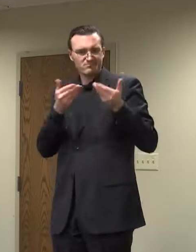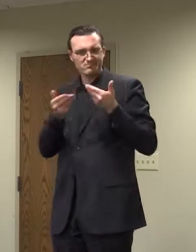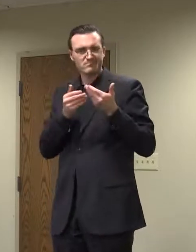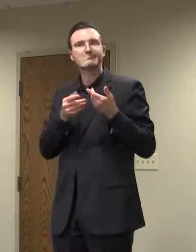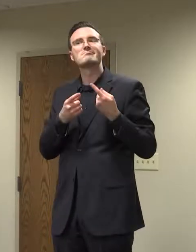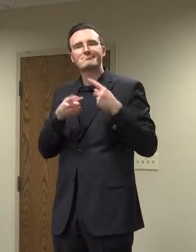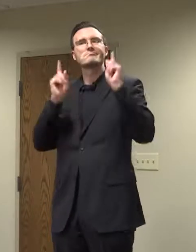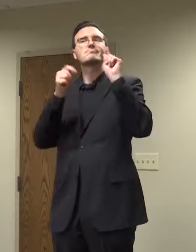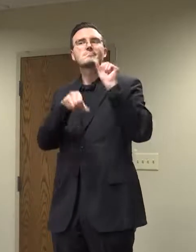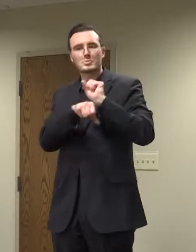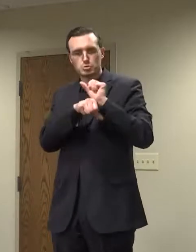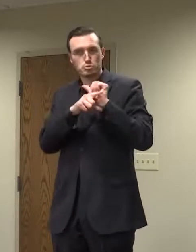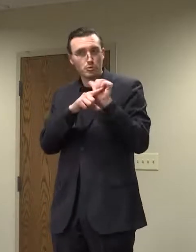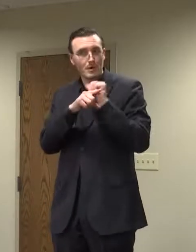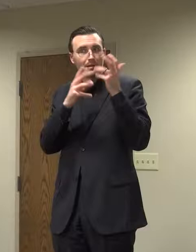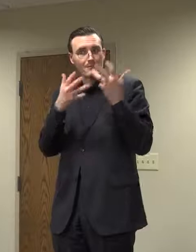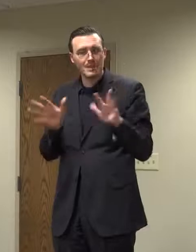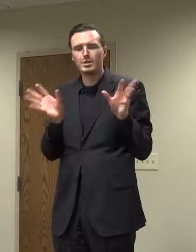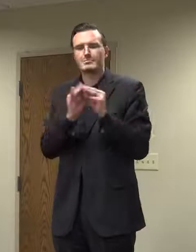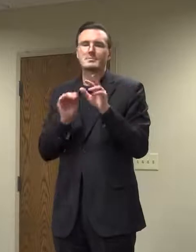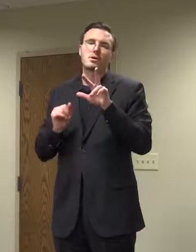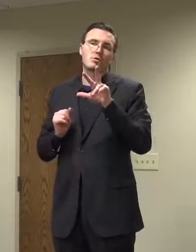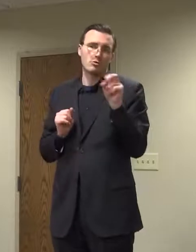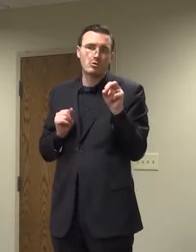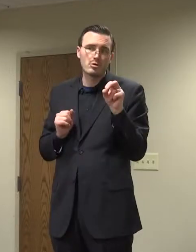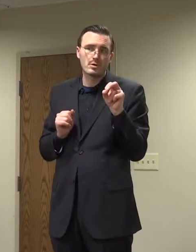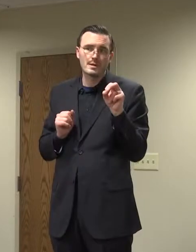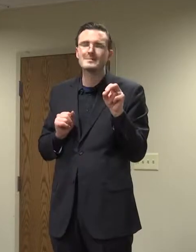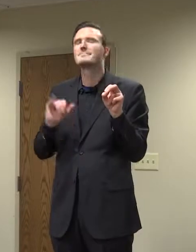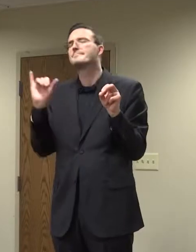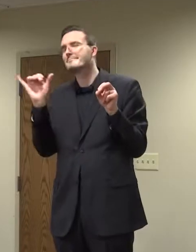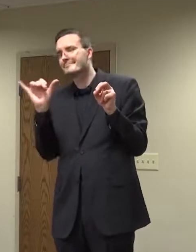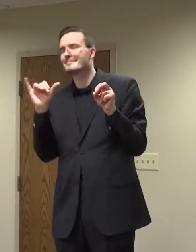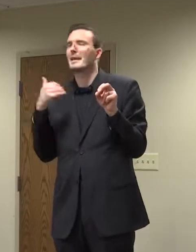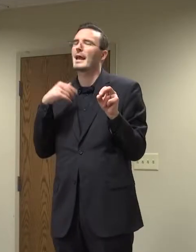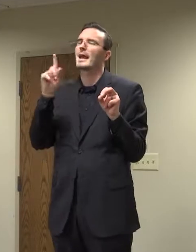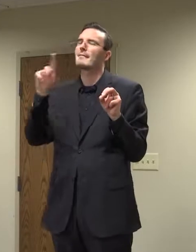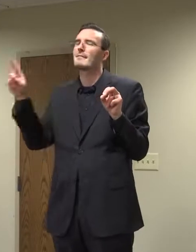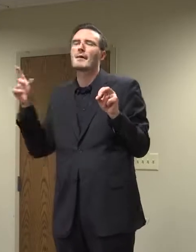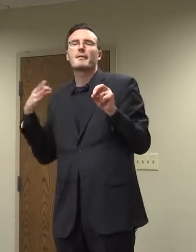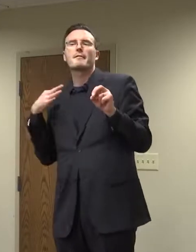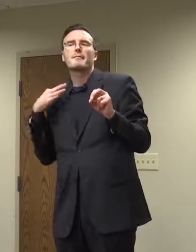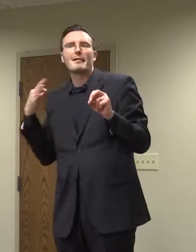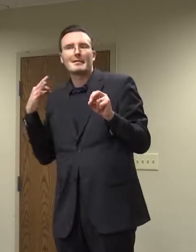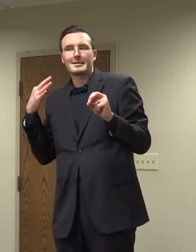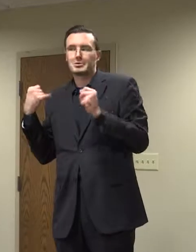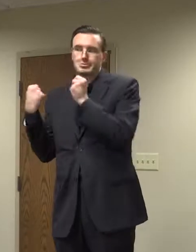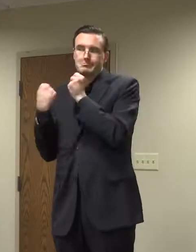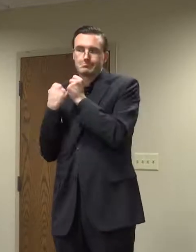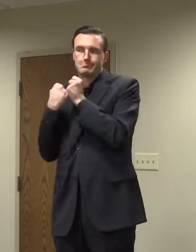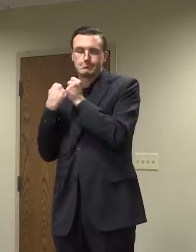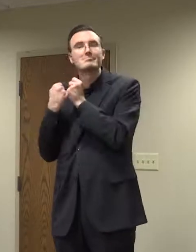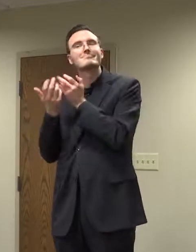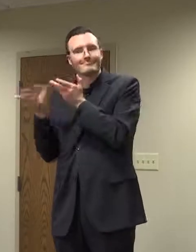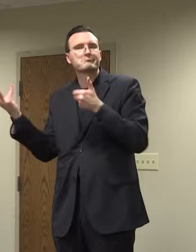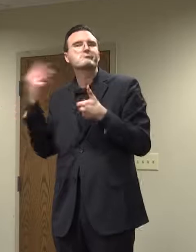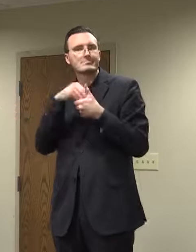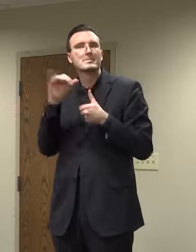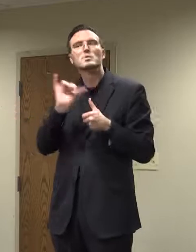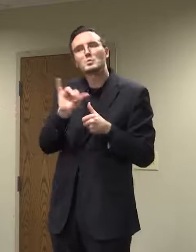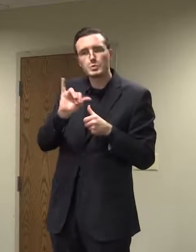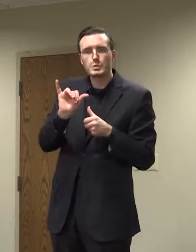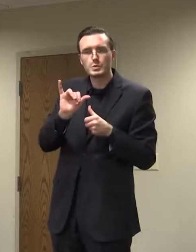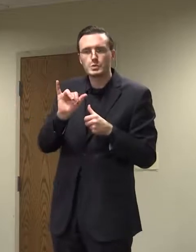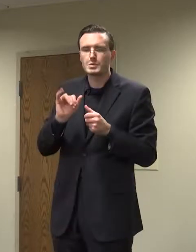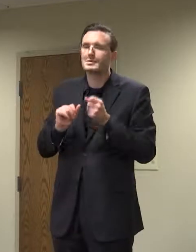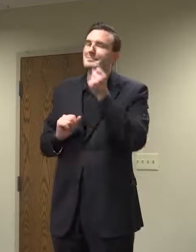trained up those individuals. And we've said before, we surge up as well with volunteers that support us in this effort. But when